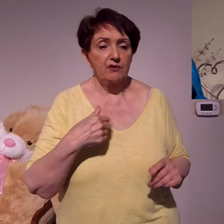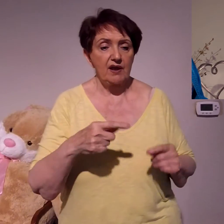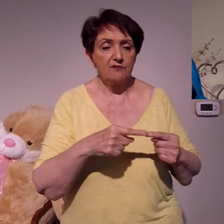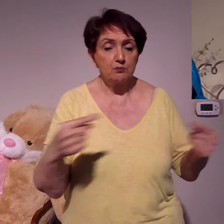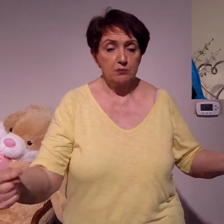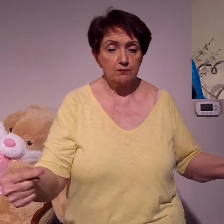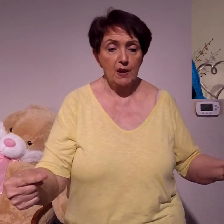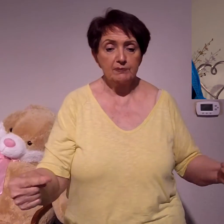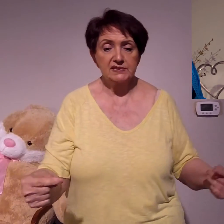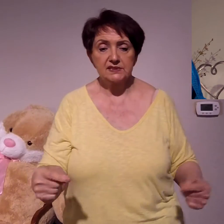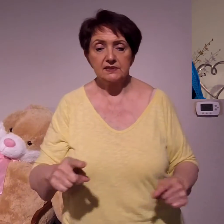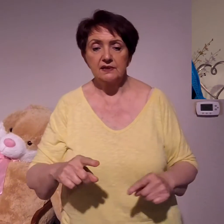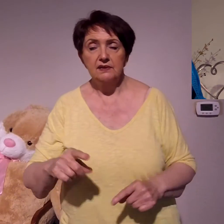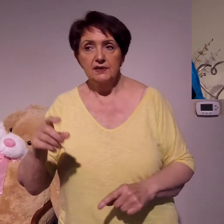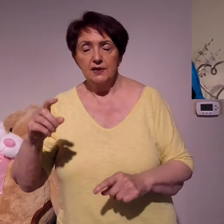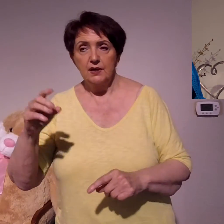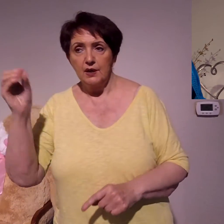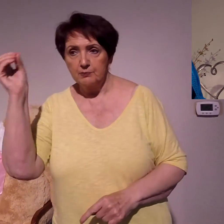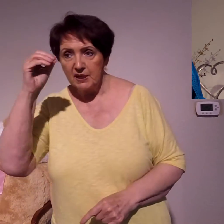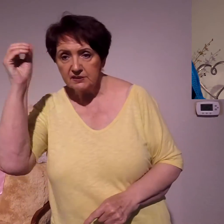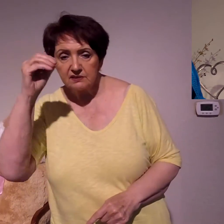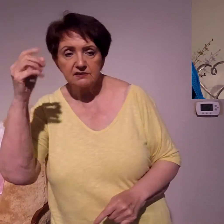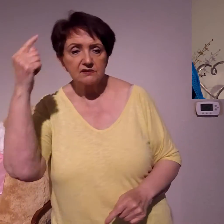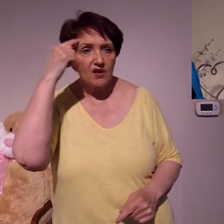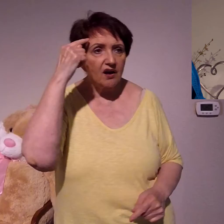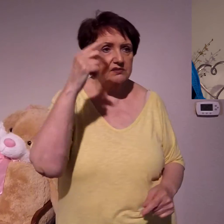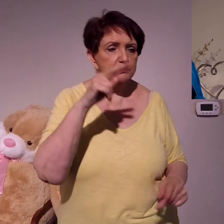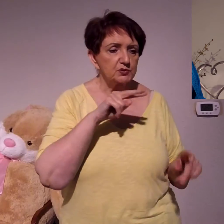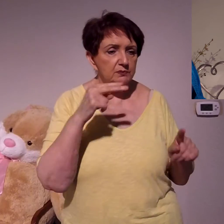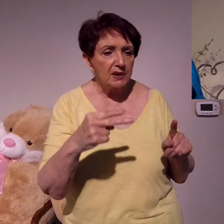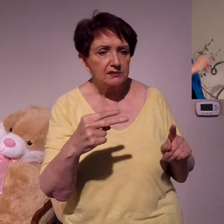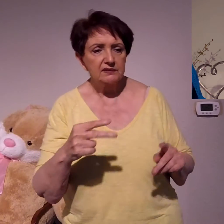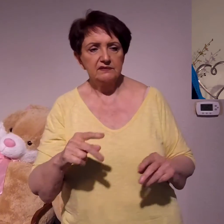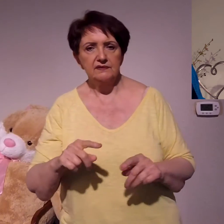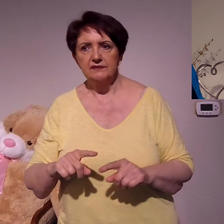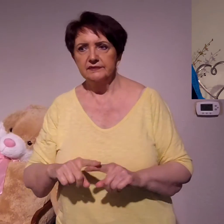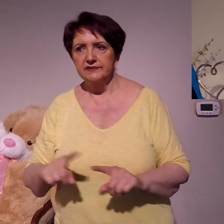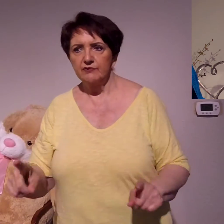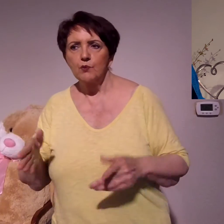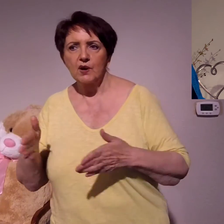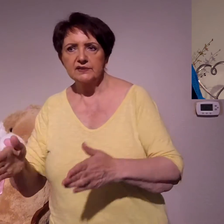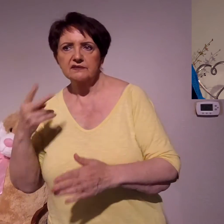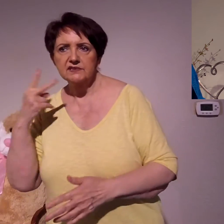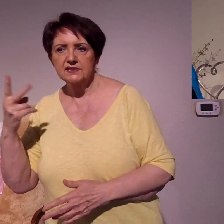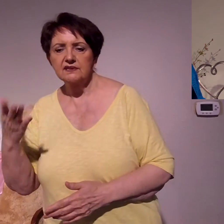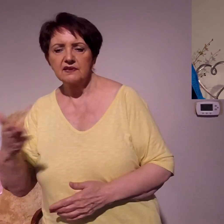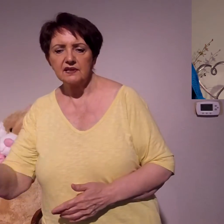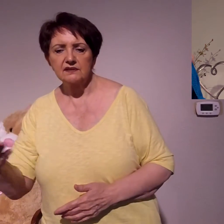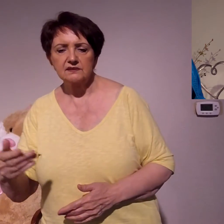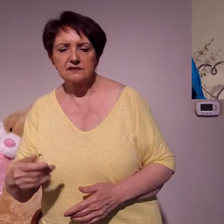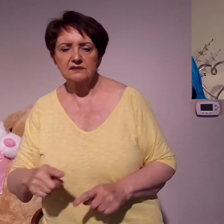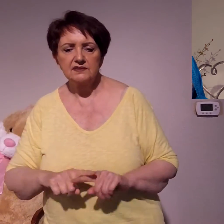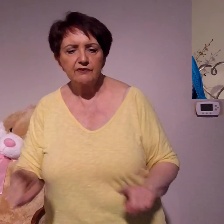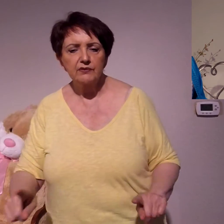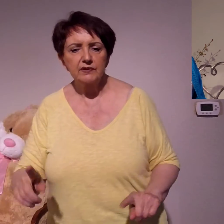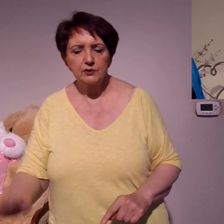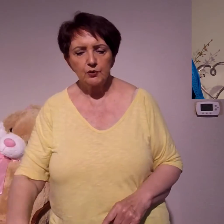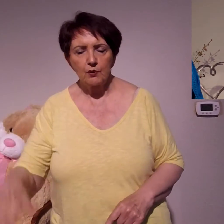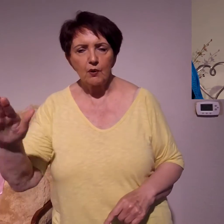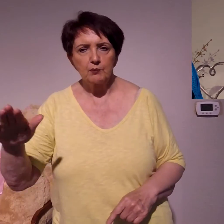in this particular dialogue circle right now. I highly recommend it. And it's based on the work by Neil Bohm. You can look him up,